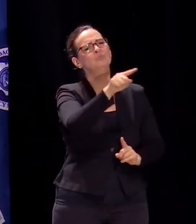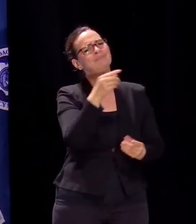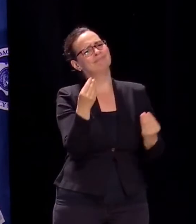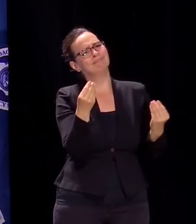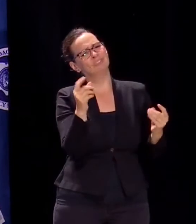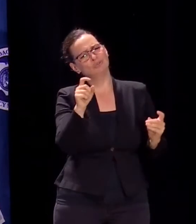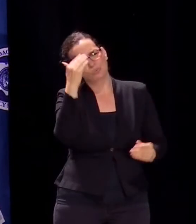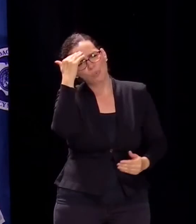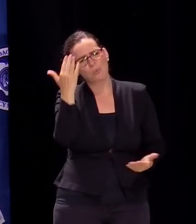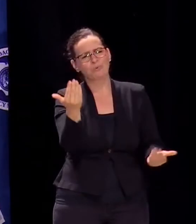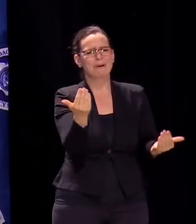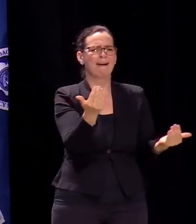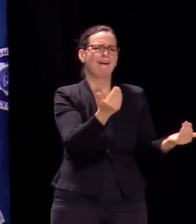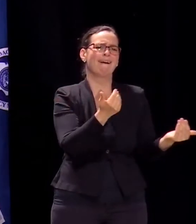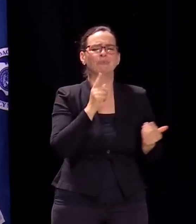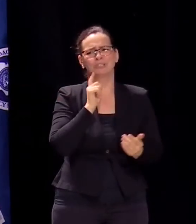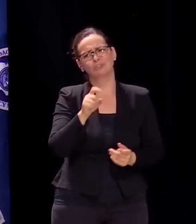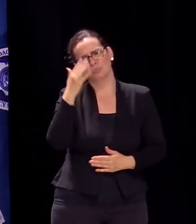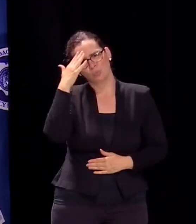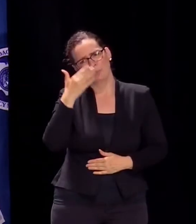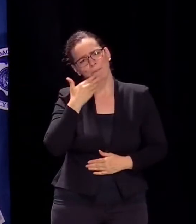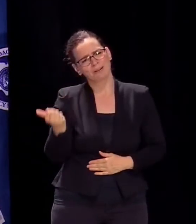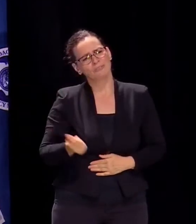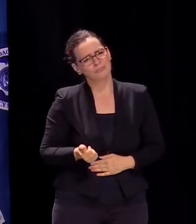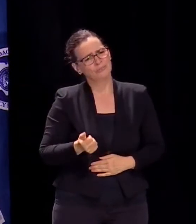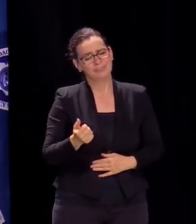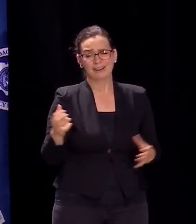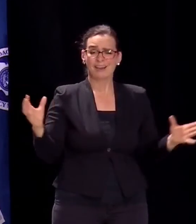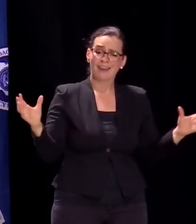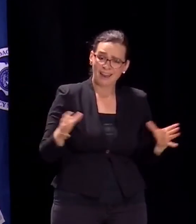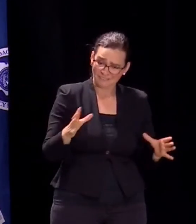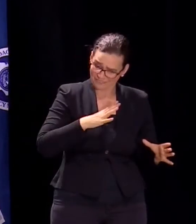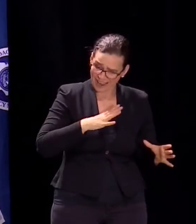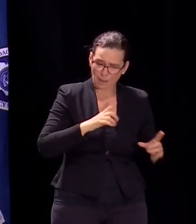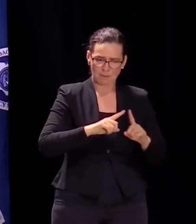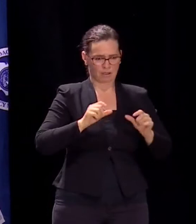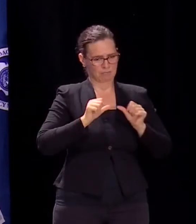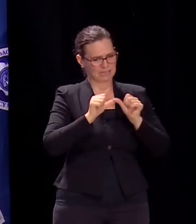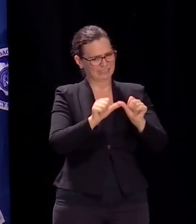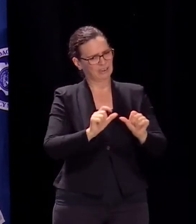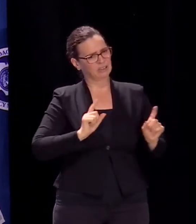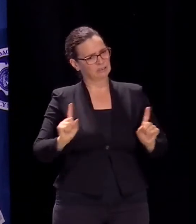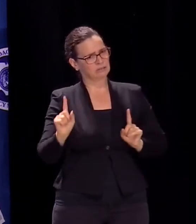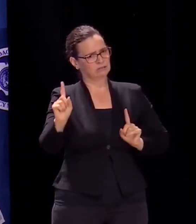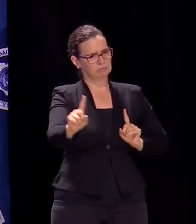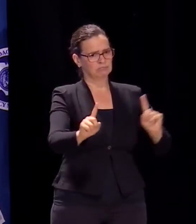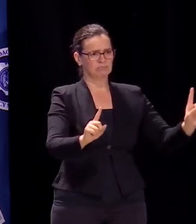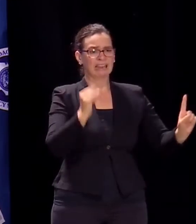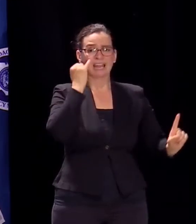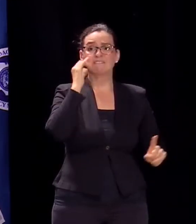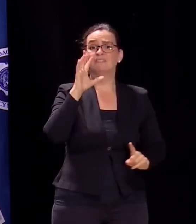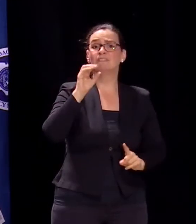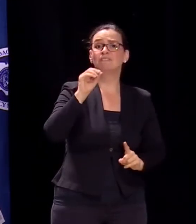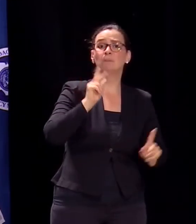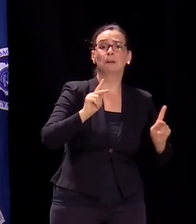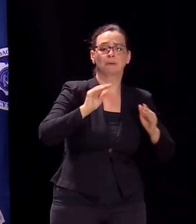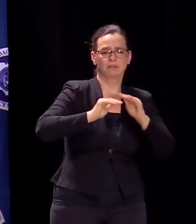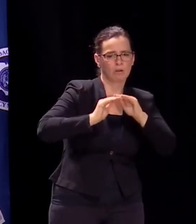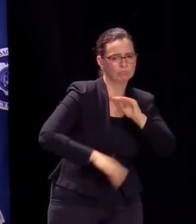you know, people can get together now in larger groups. They should do the smart things and wear a mask and